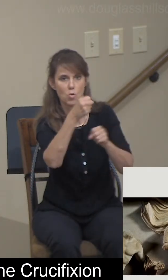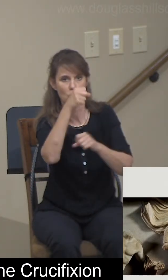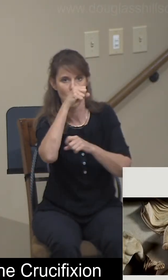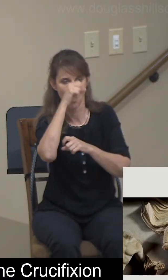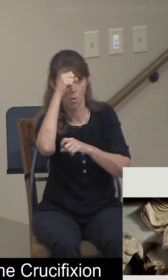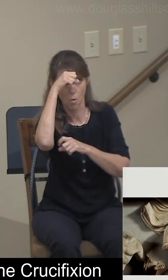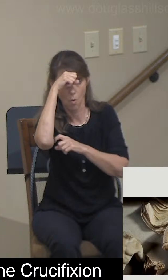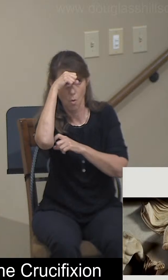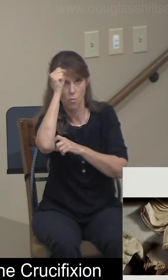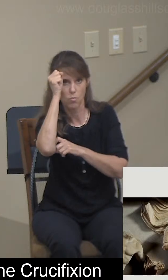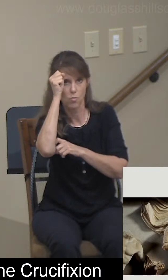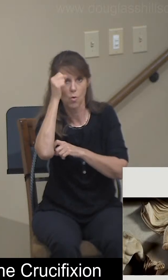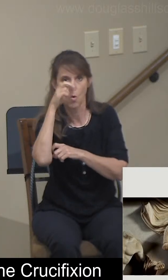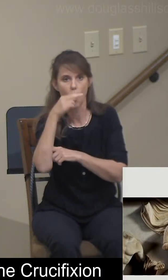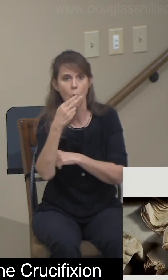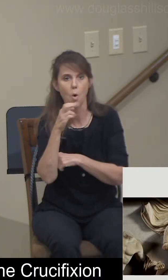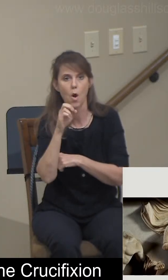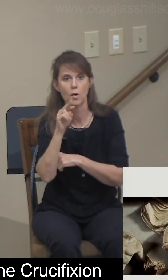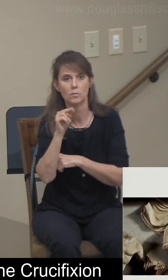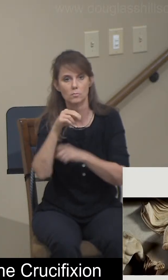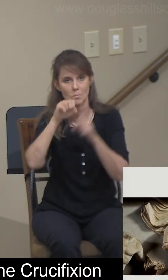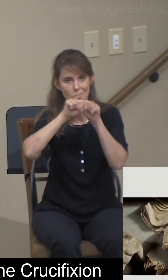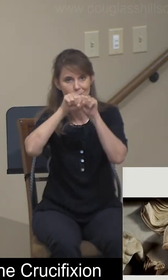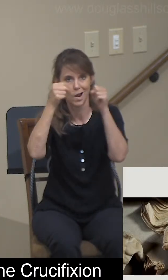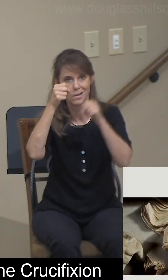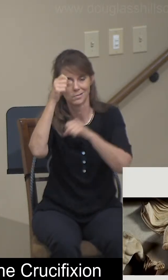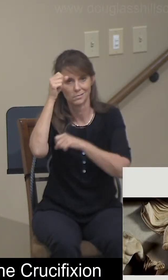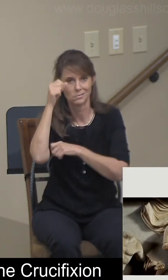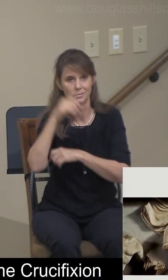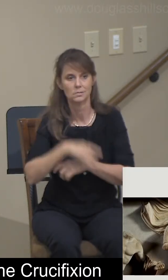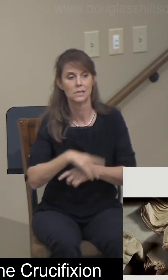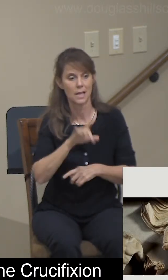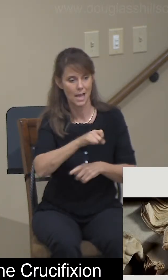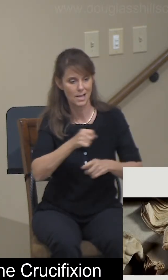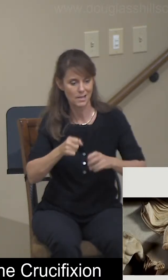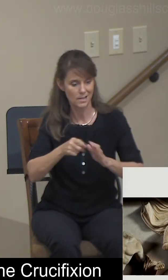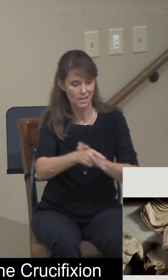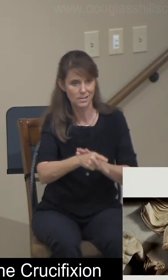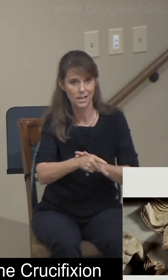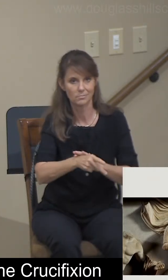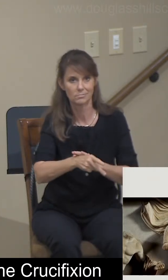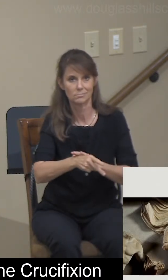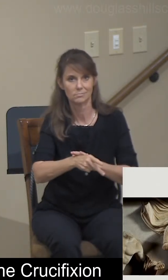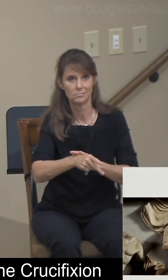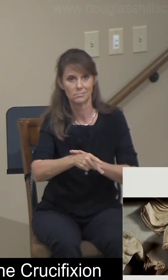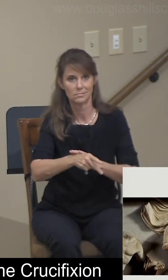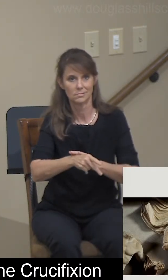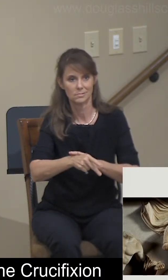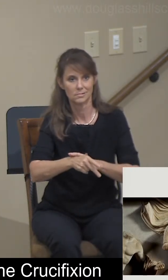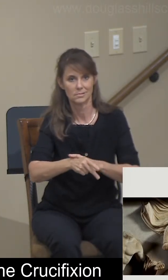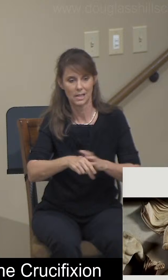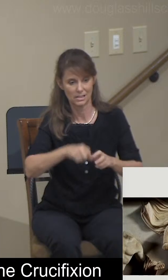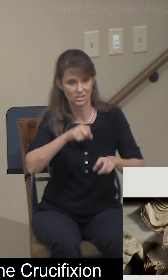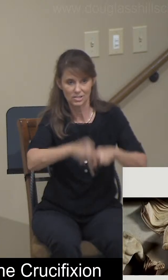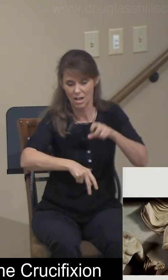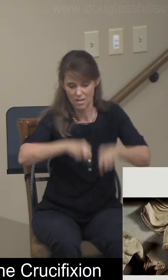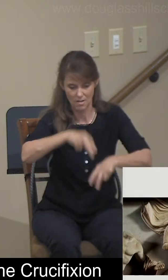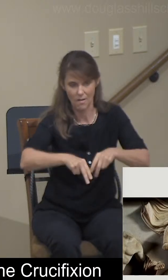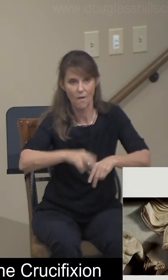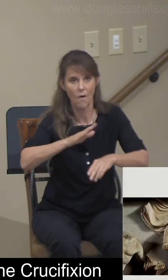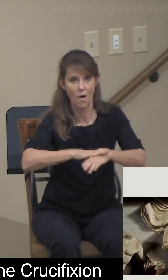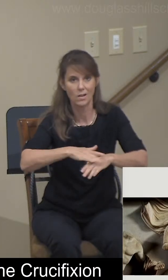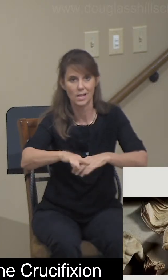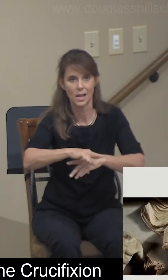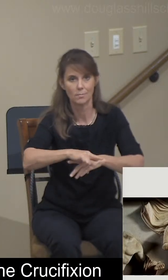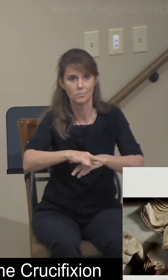And the ram had no power to stand before him, but he cast him down to the ground and trampled on him. And there was no one who could rescue the